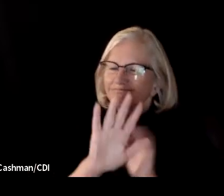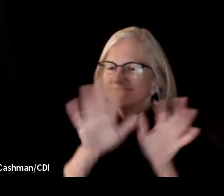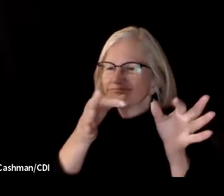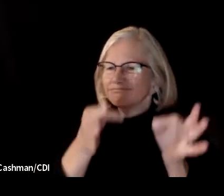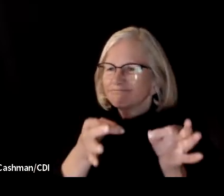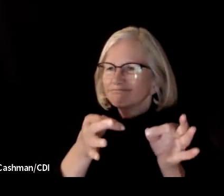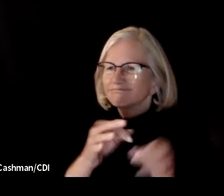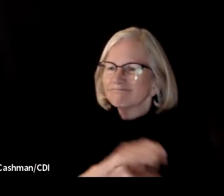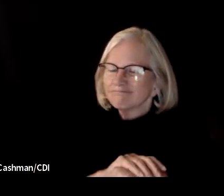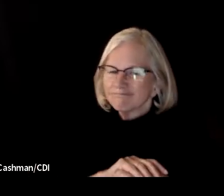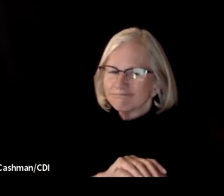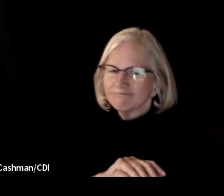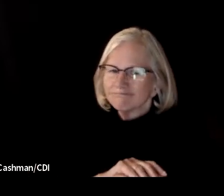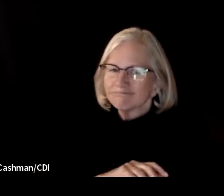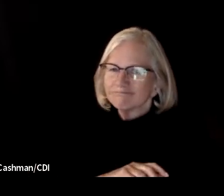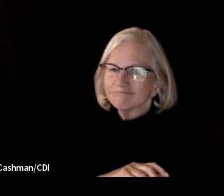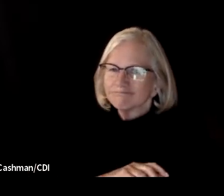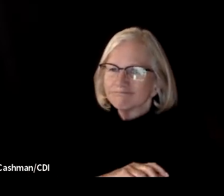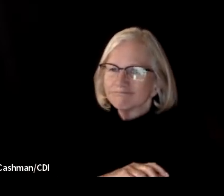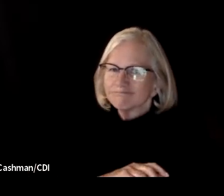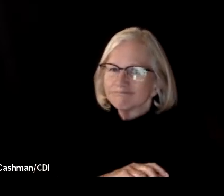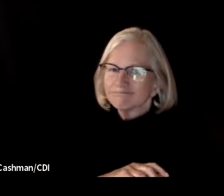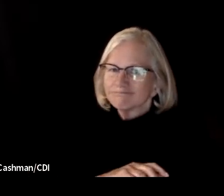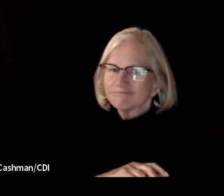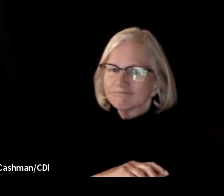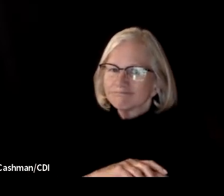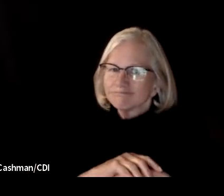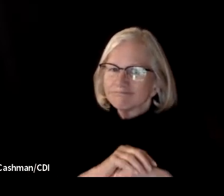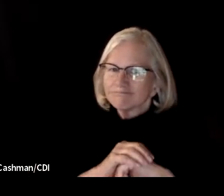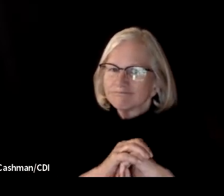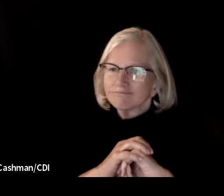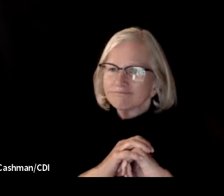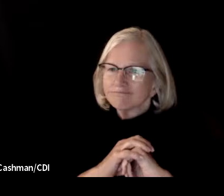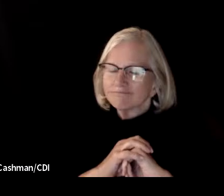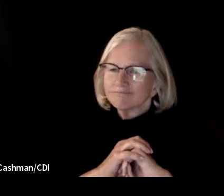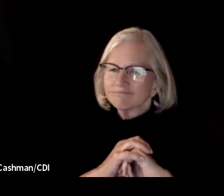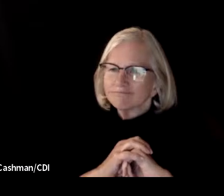local governmental decision. Okay, thank you.